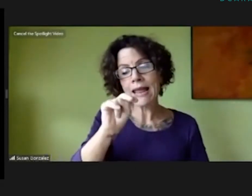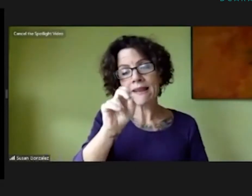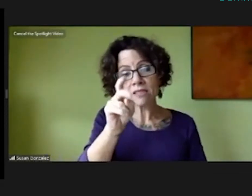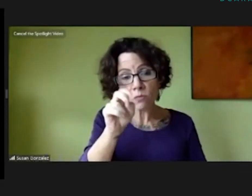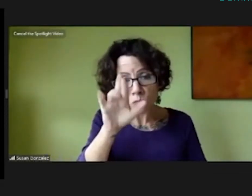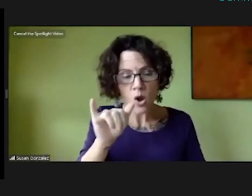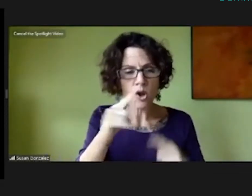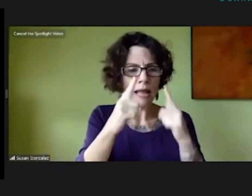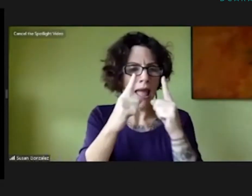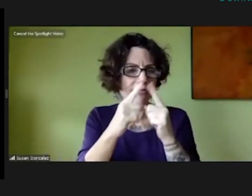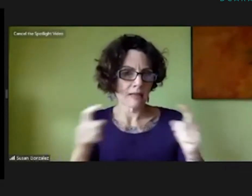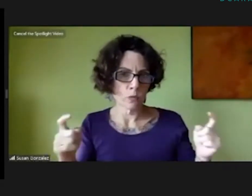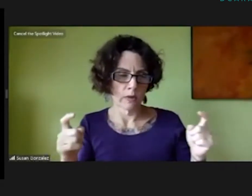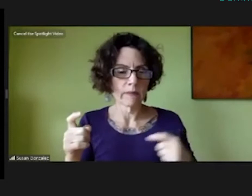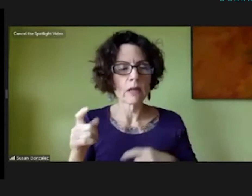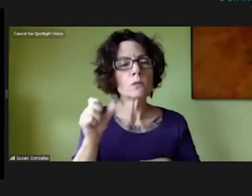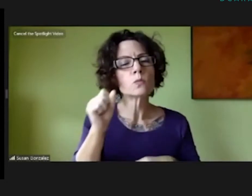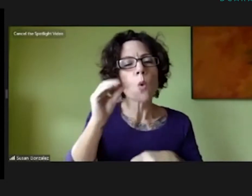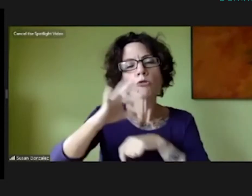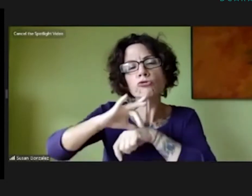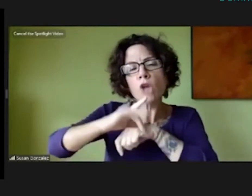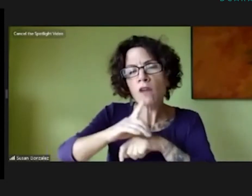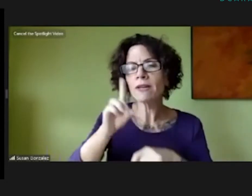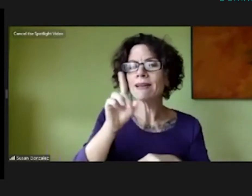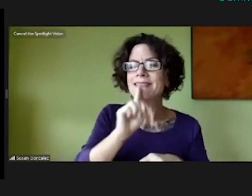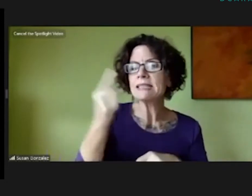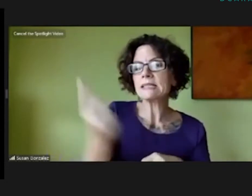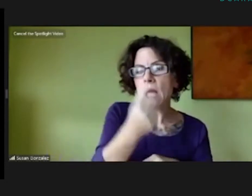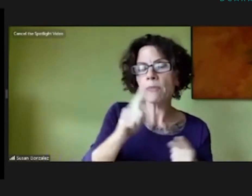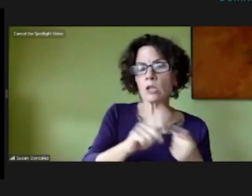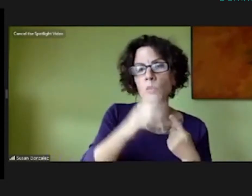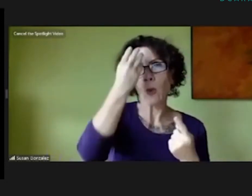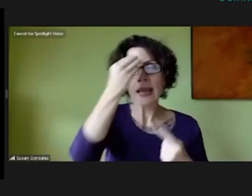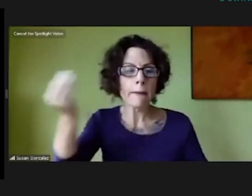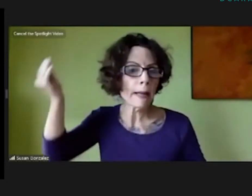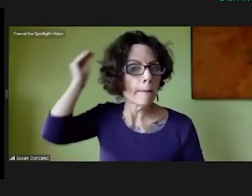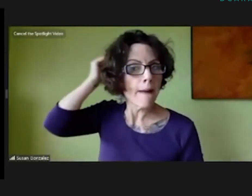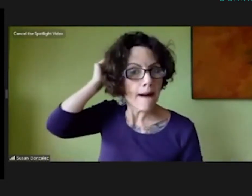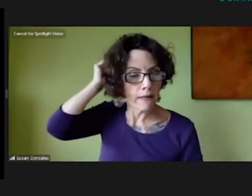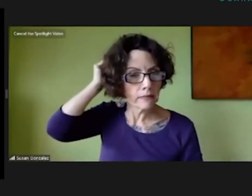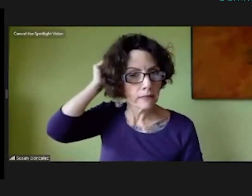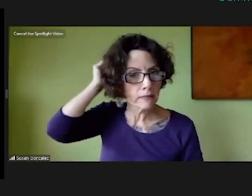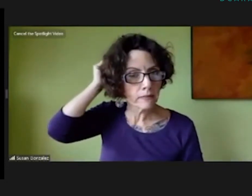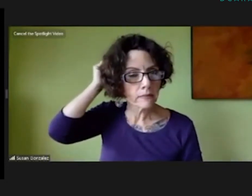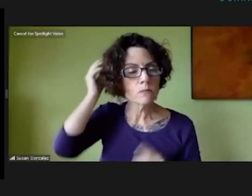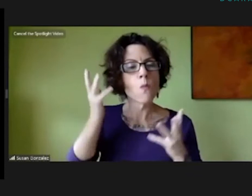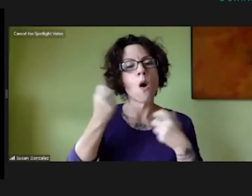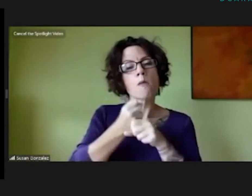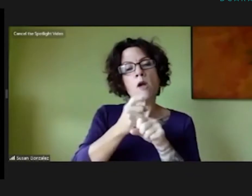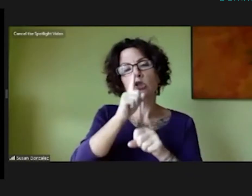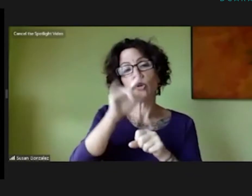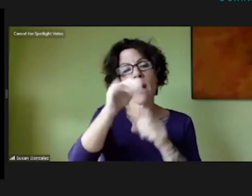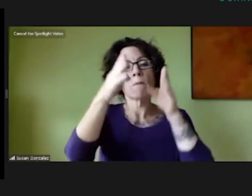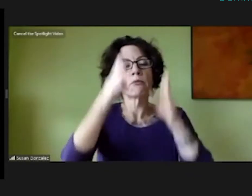come to the area, appear in court, do inventory, and so forth. So